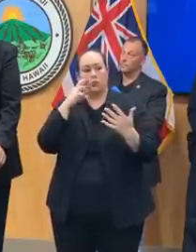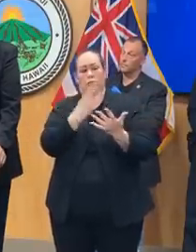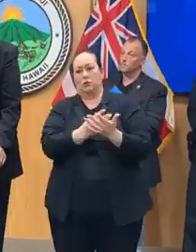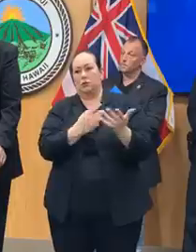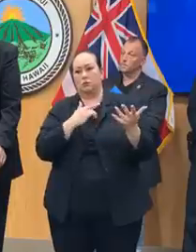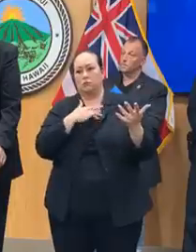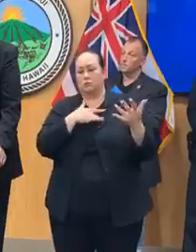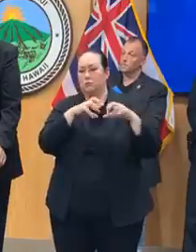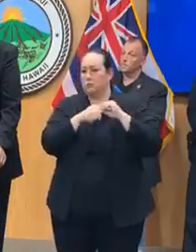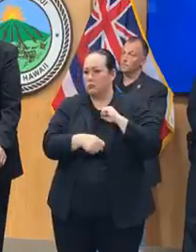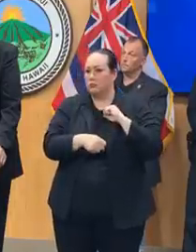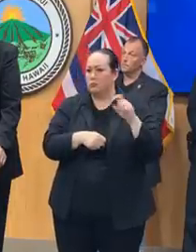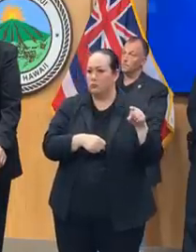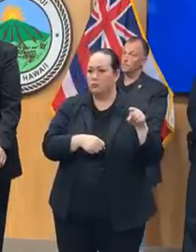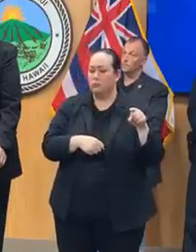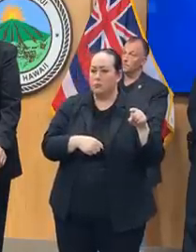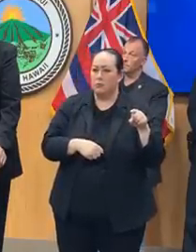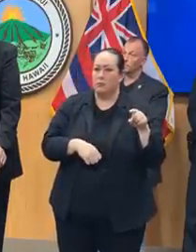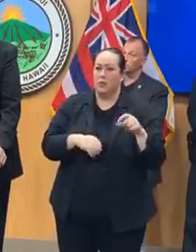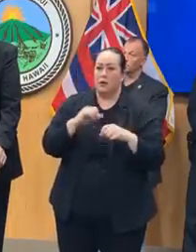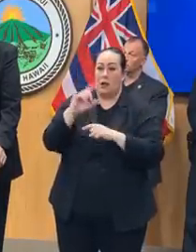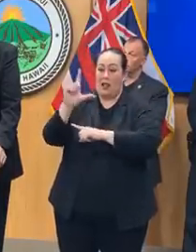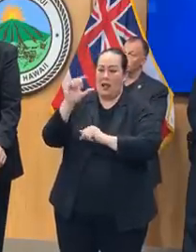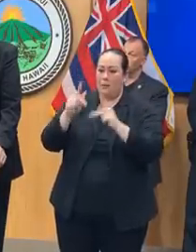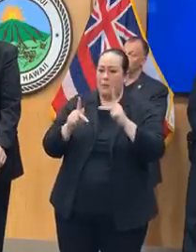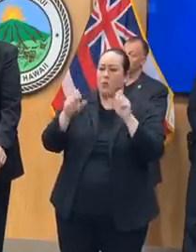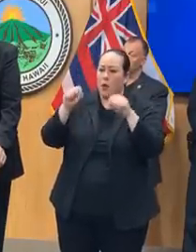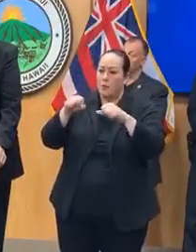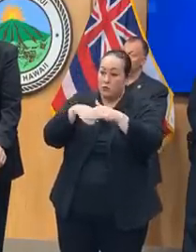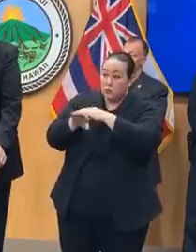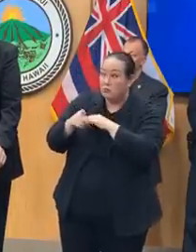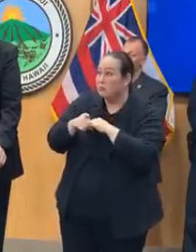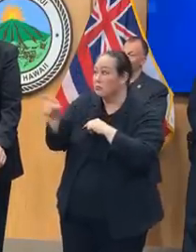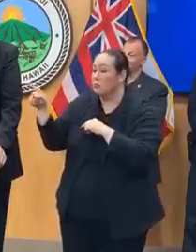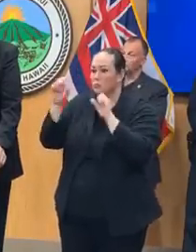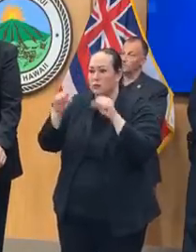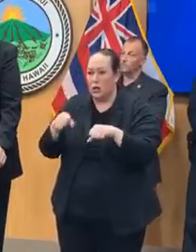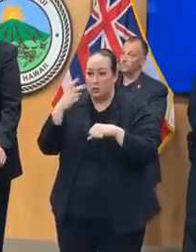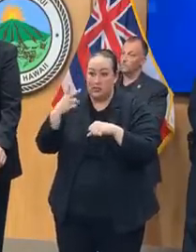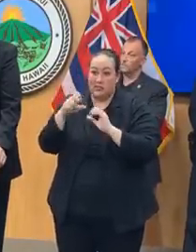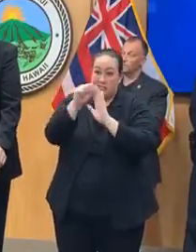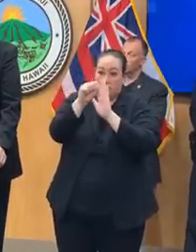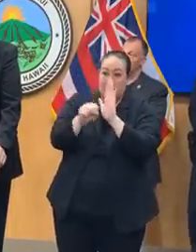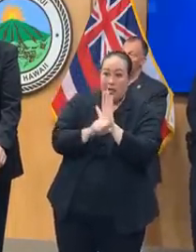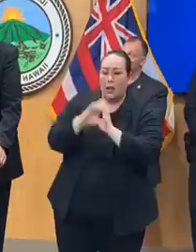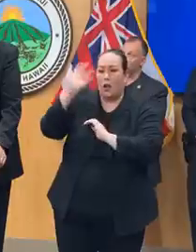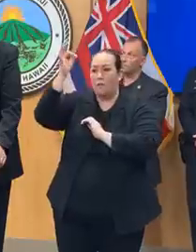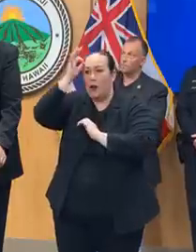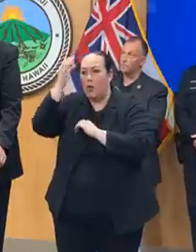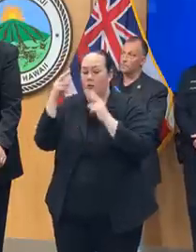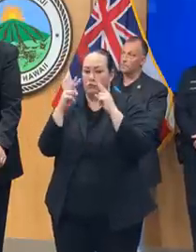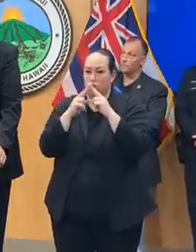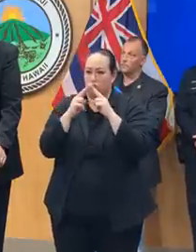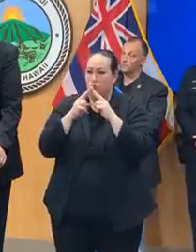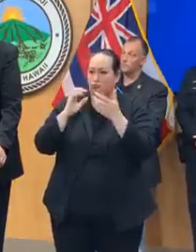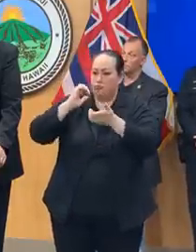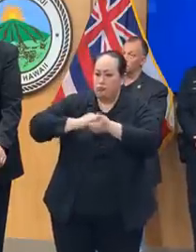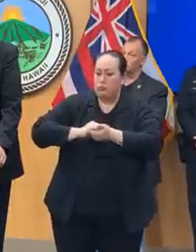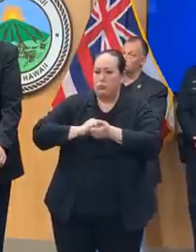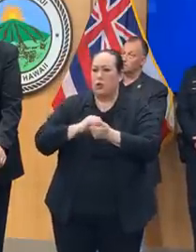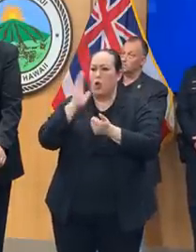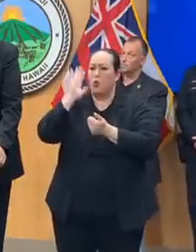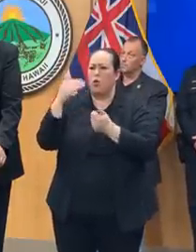be hosting a community meeting to introduce our state and federal partners supporting us through this crisis. Details on the community